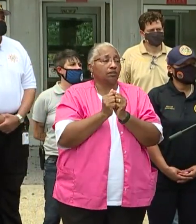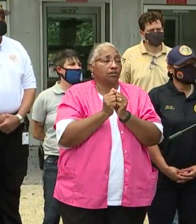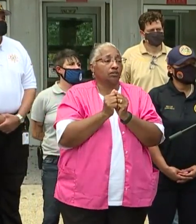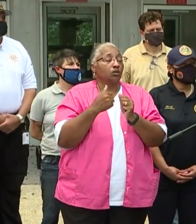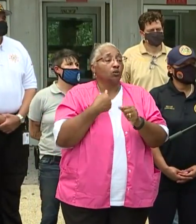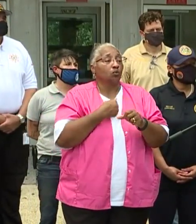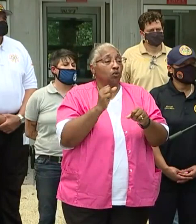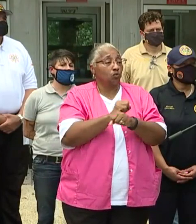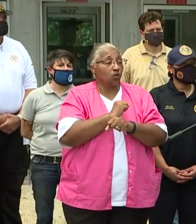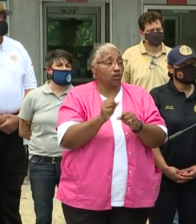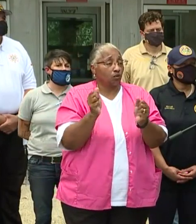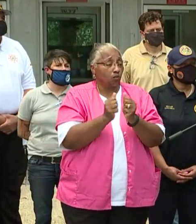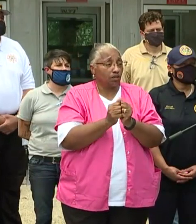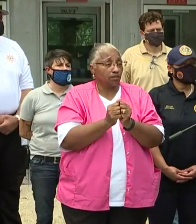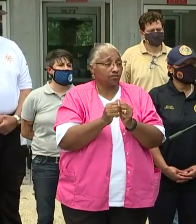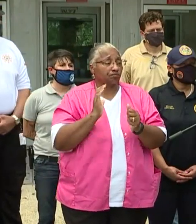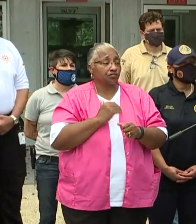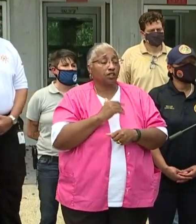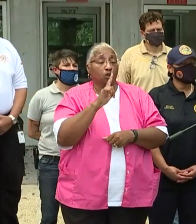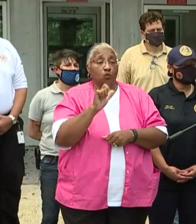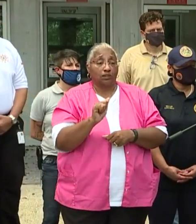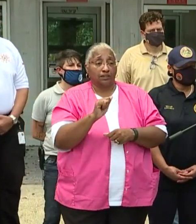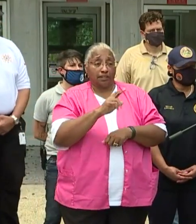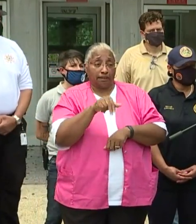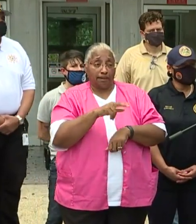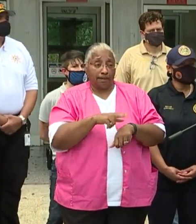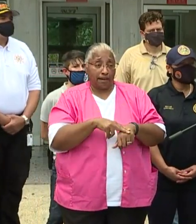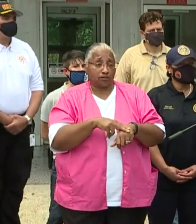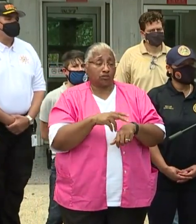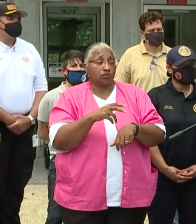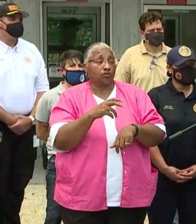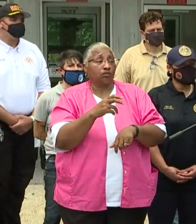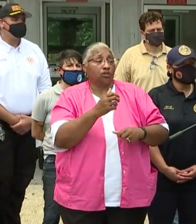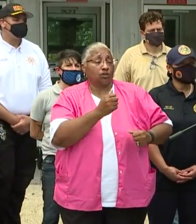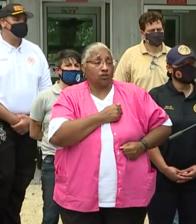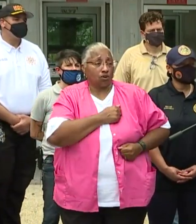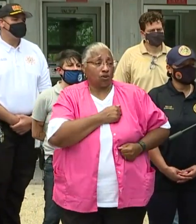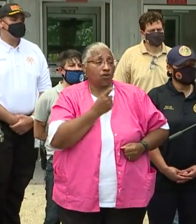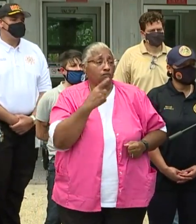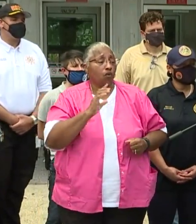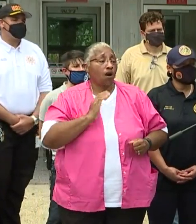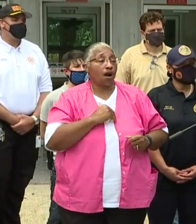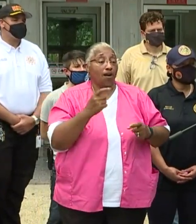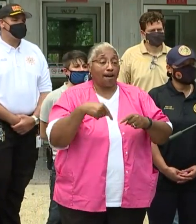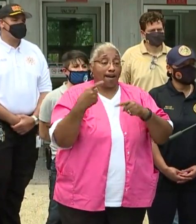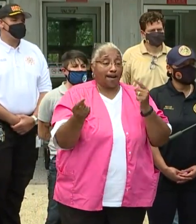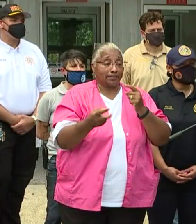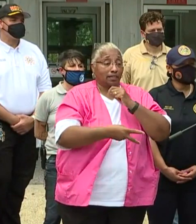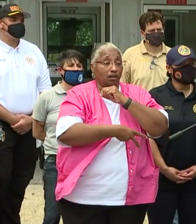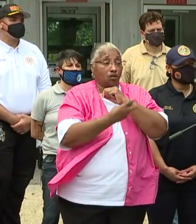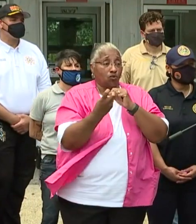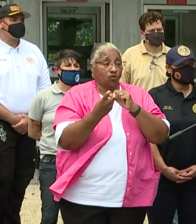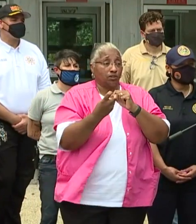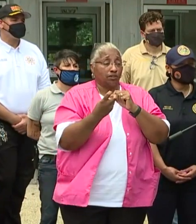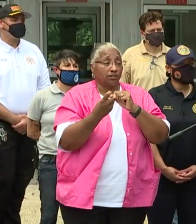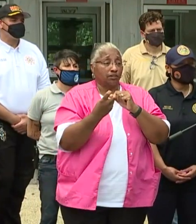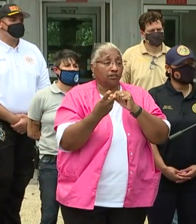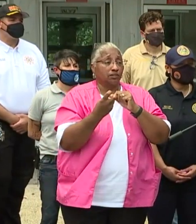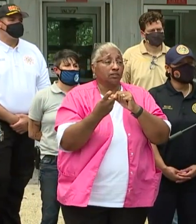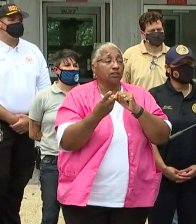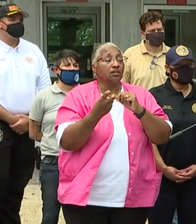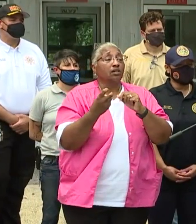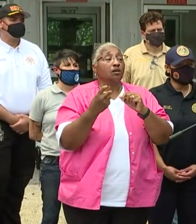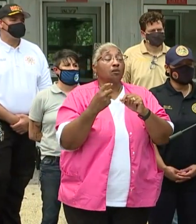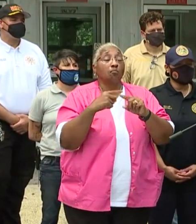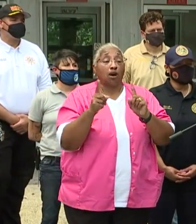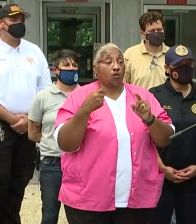we're working with our Louisiana National Guard to implement our anti-looting deployment, but we will not